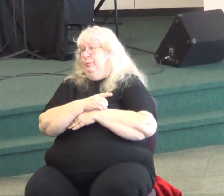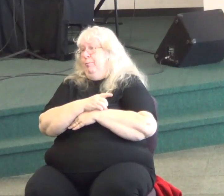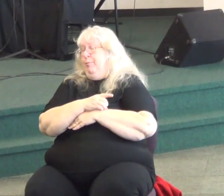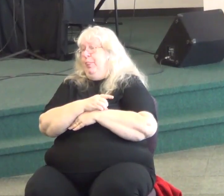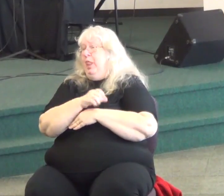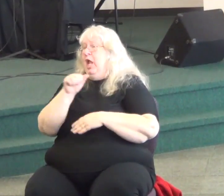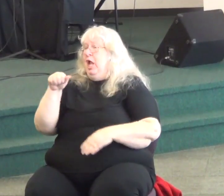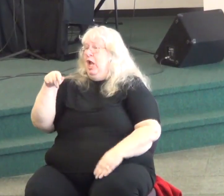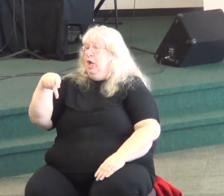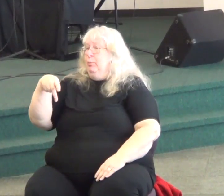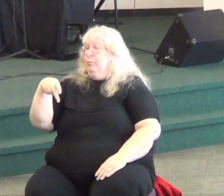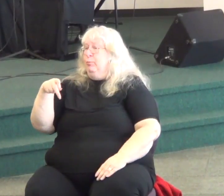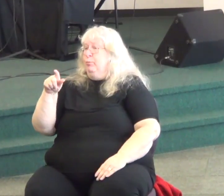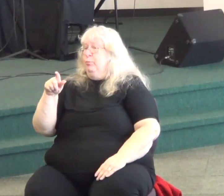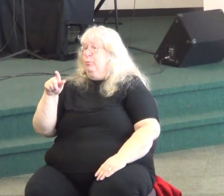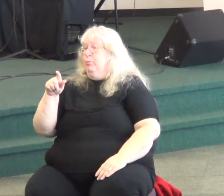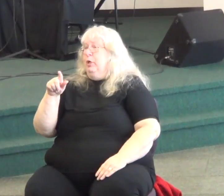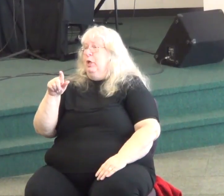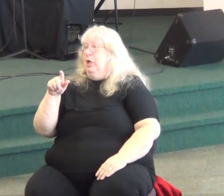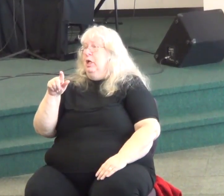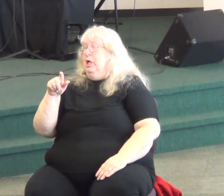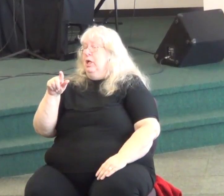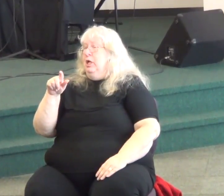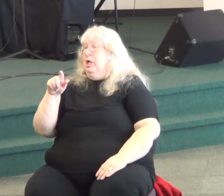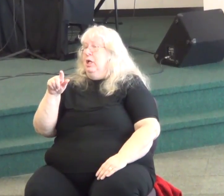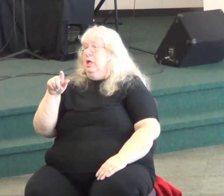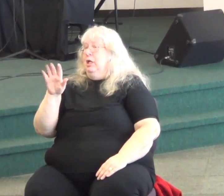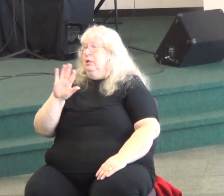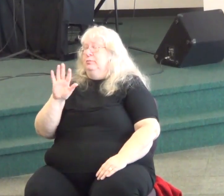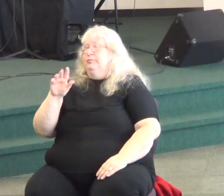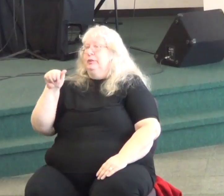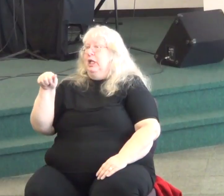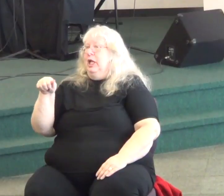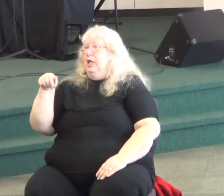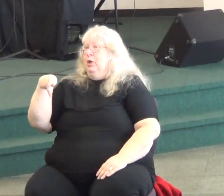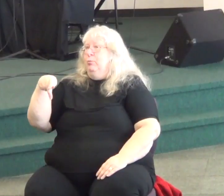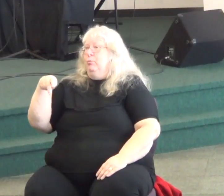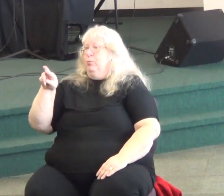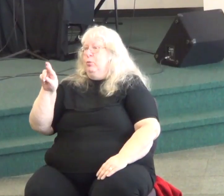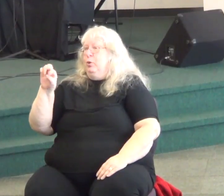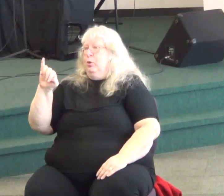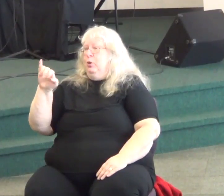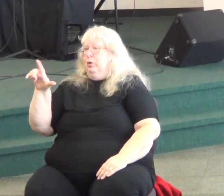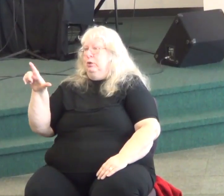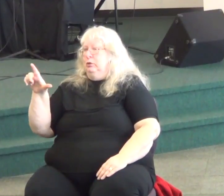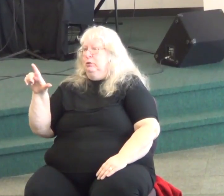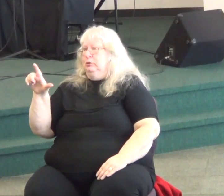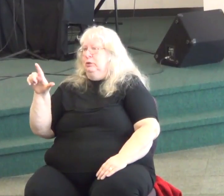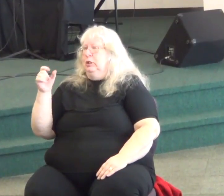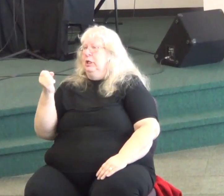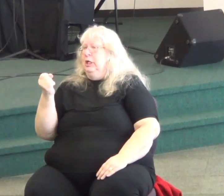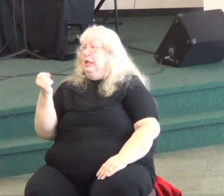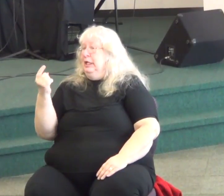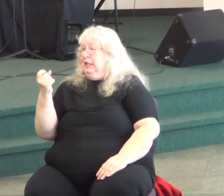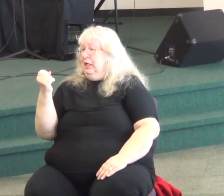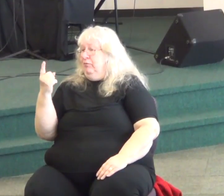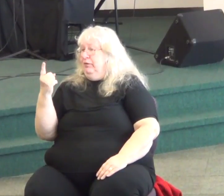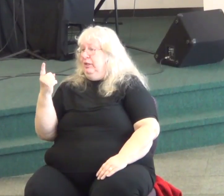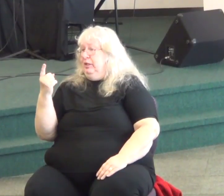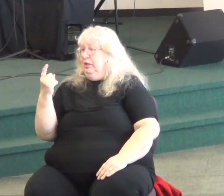April 11th, 1965, that tragic tornado hit Shipshewana. And it was a religious community devastated.